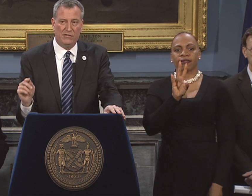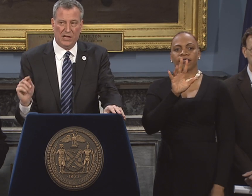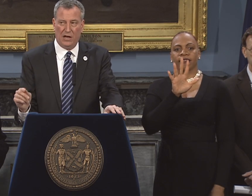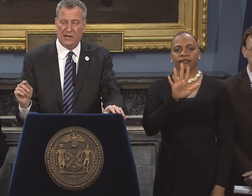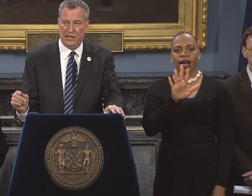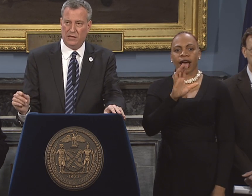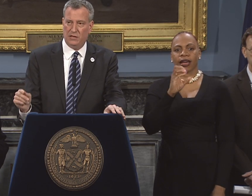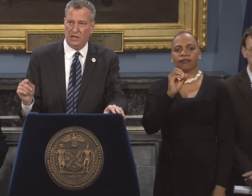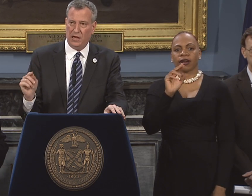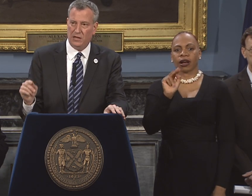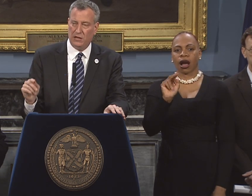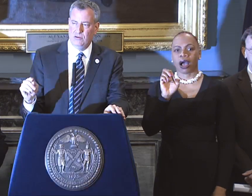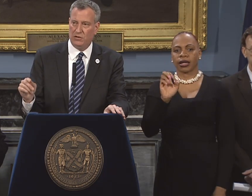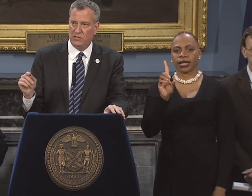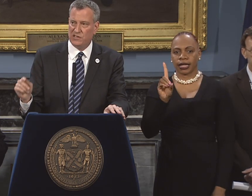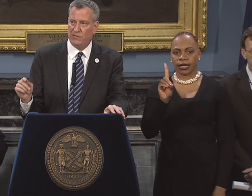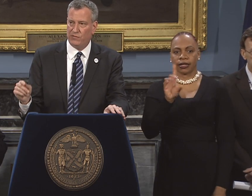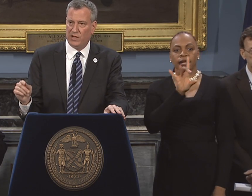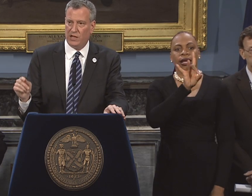800-75 Con Ed.